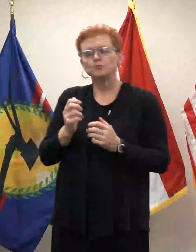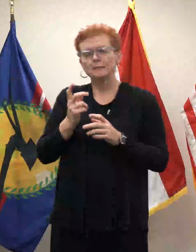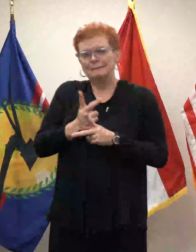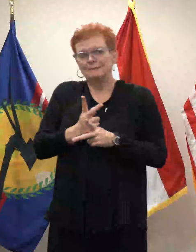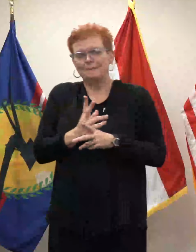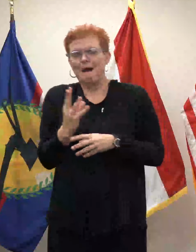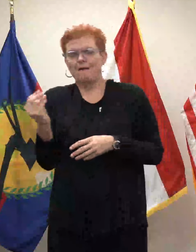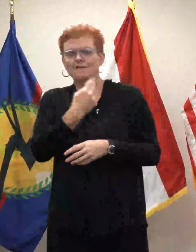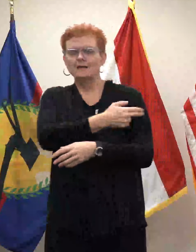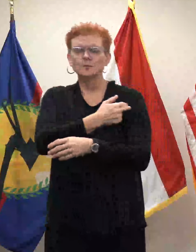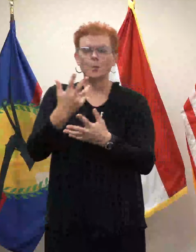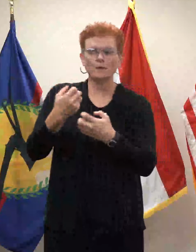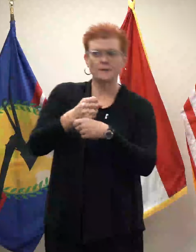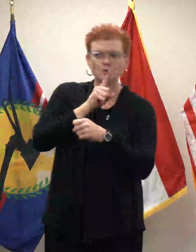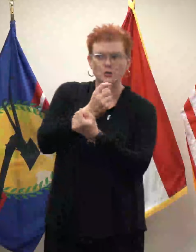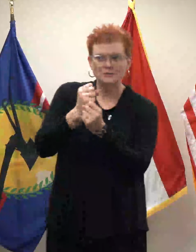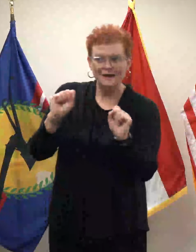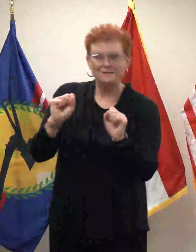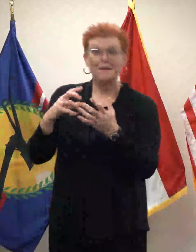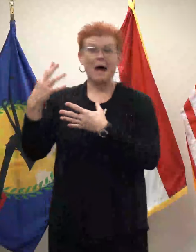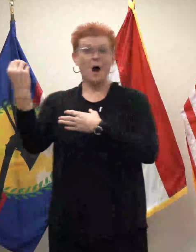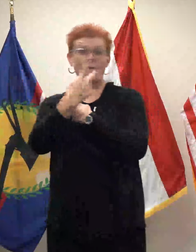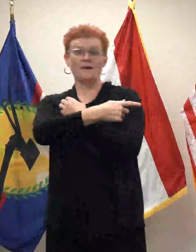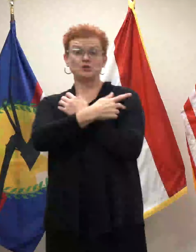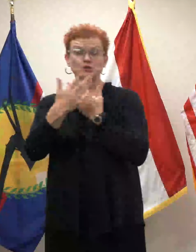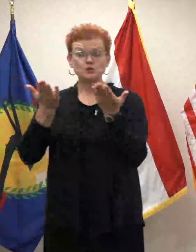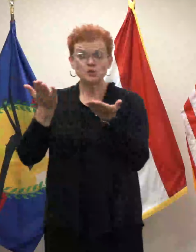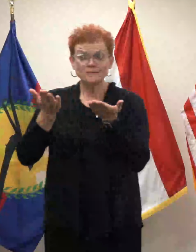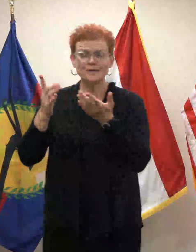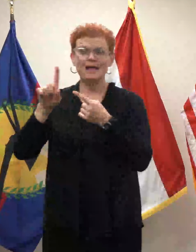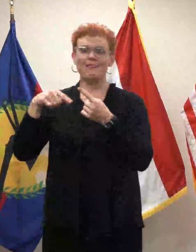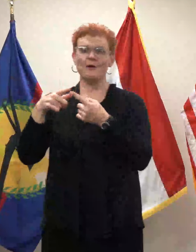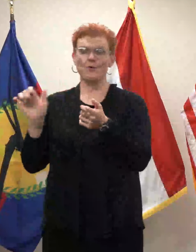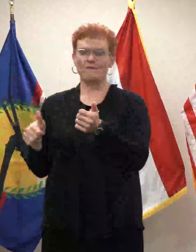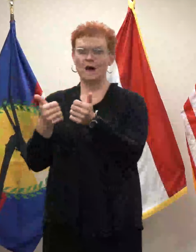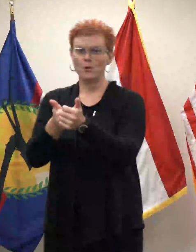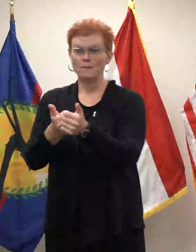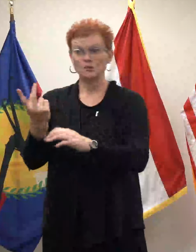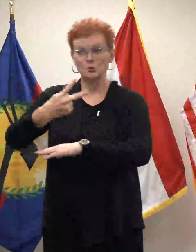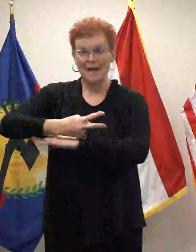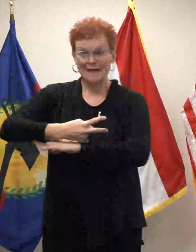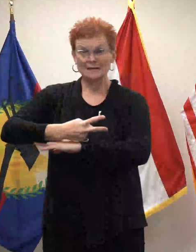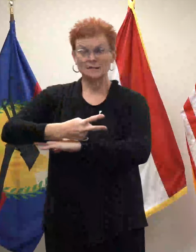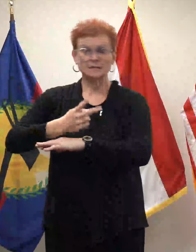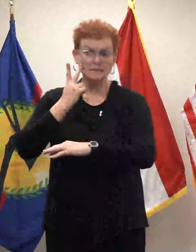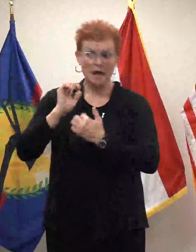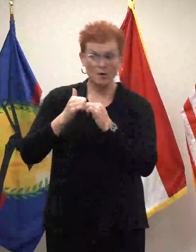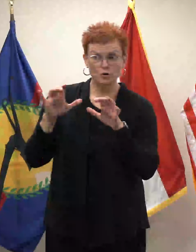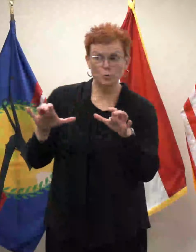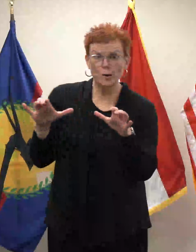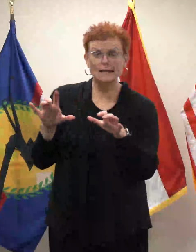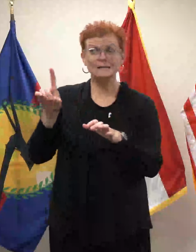sure that they're safe. We'll get them connected to outpatient services, and then we will follow up. We'll follow up within 2 days, see how they're doing, see